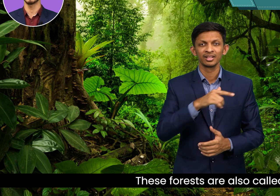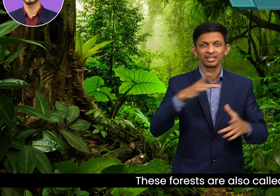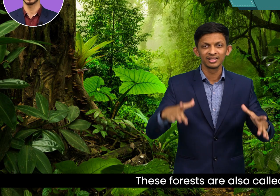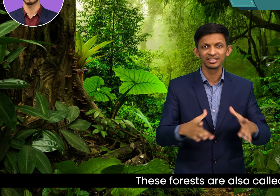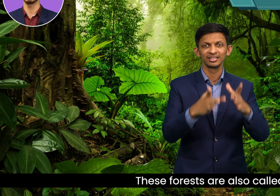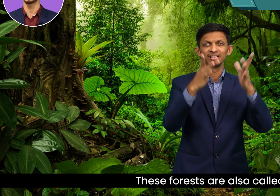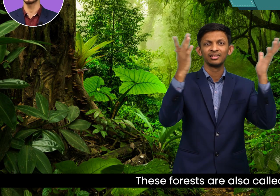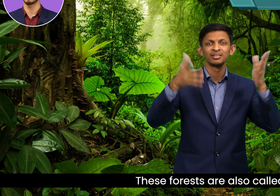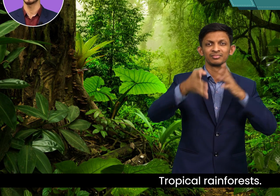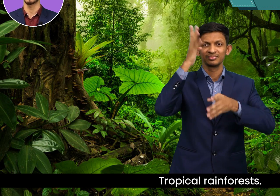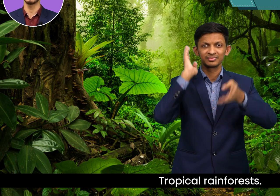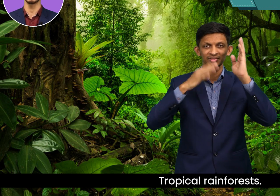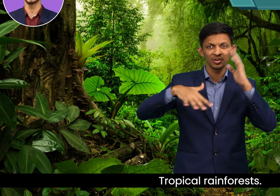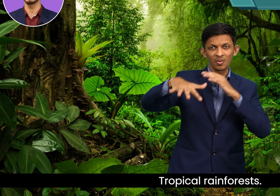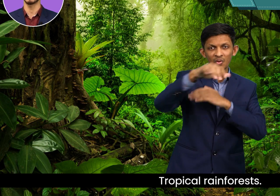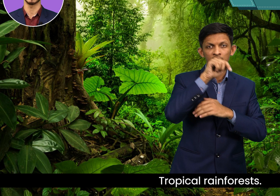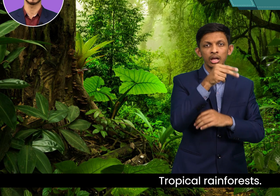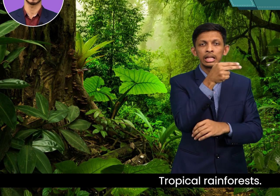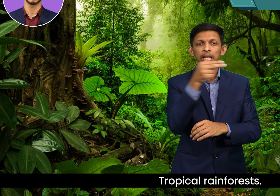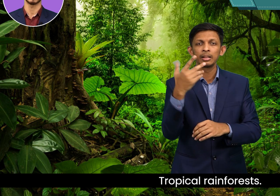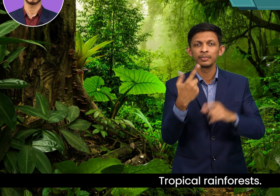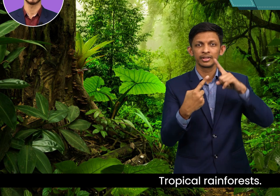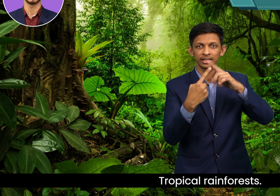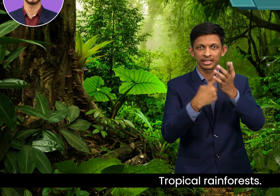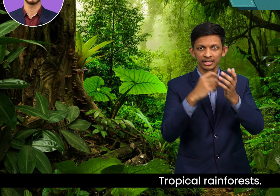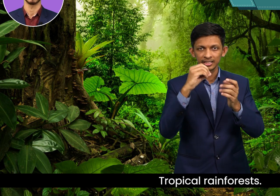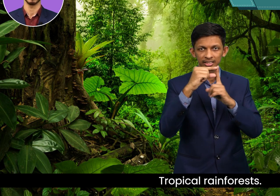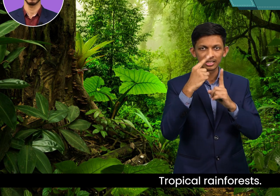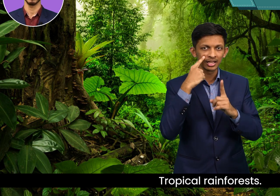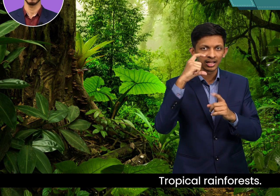These forests are also called tropical rainforests.